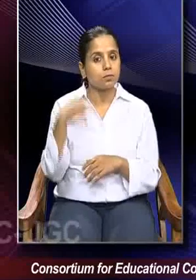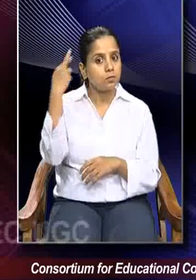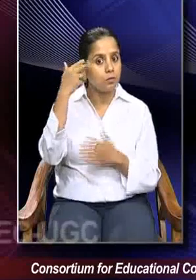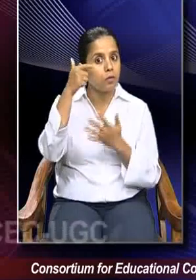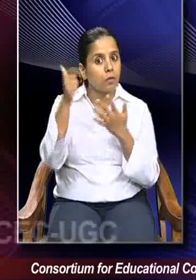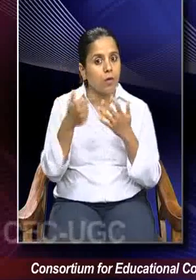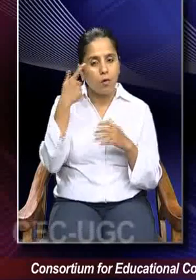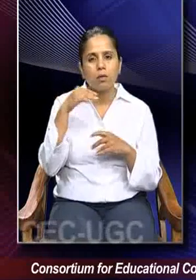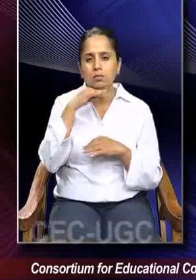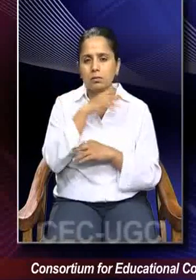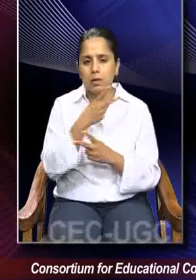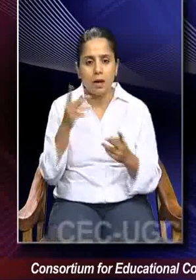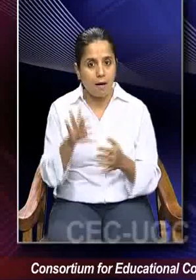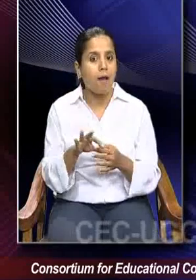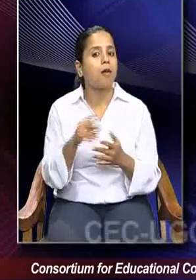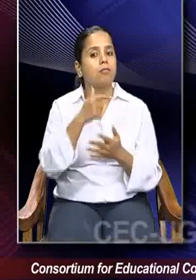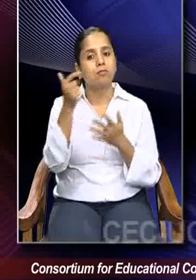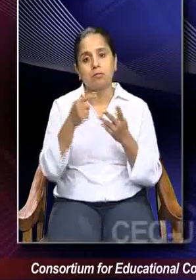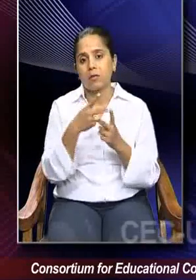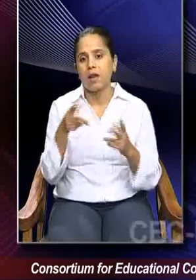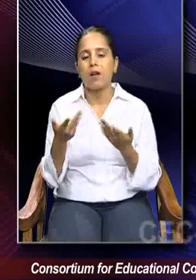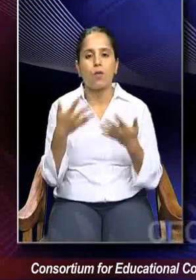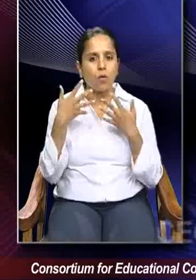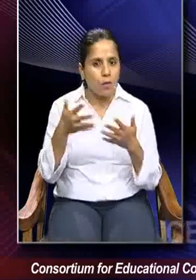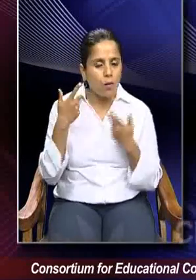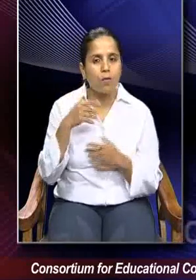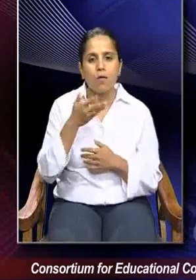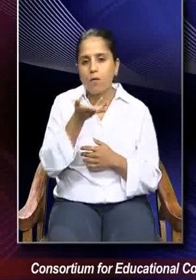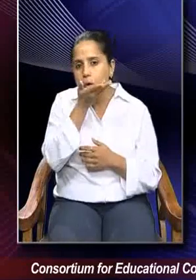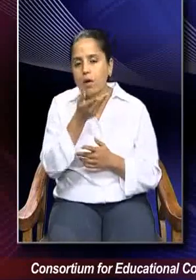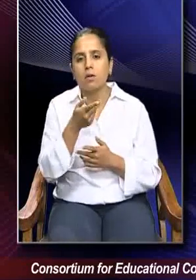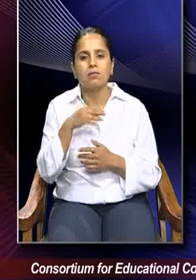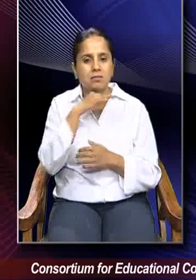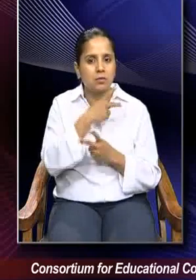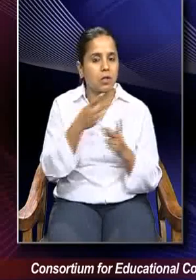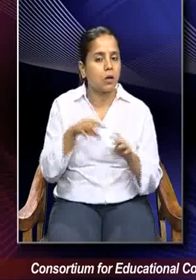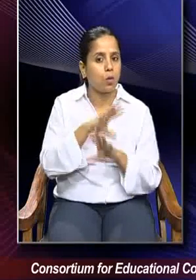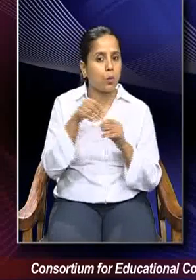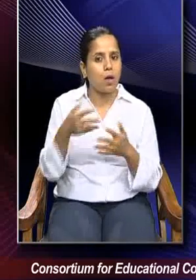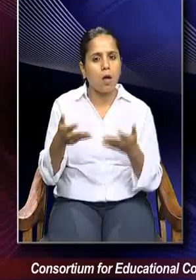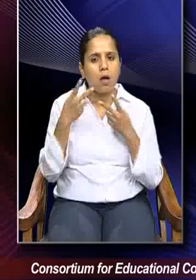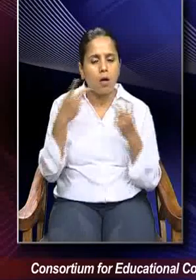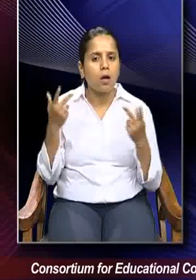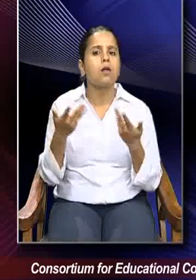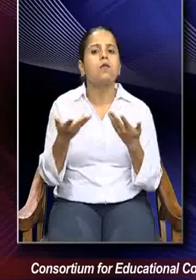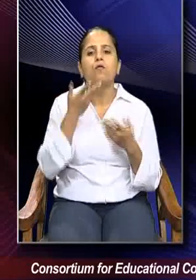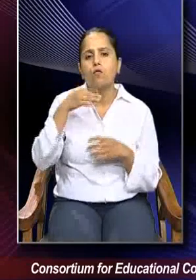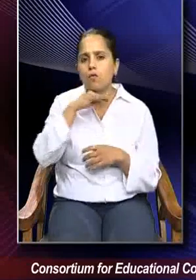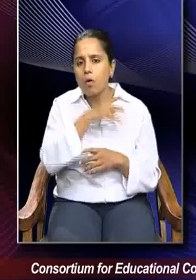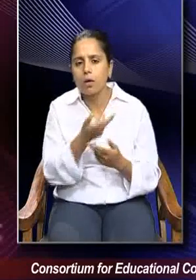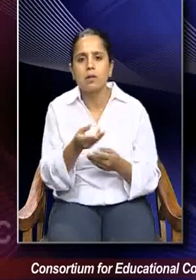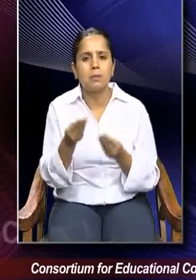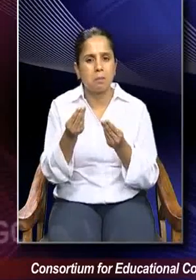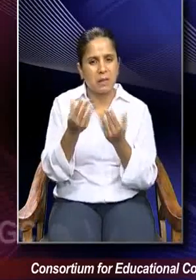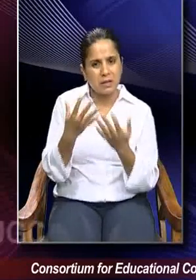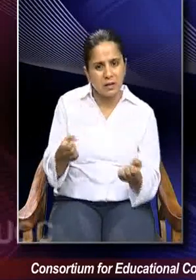for pollution, various types of pollution have also been evaluated. Status of air pollution, water pollution, solid waste